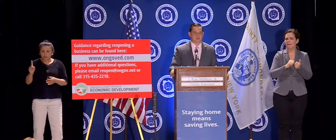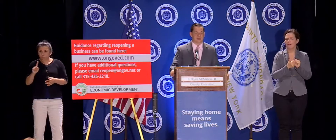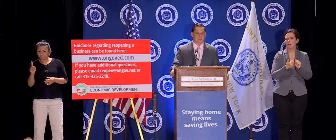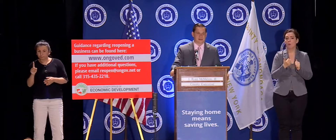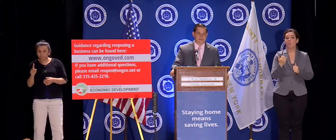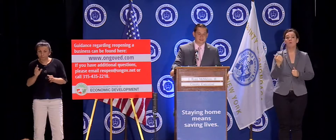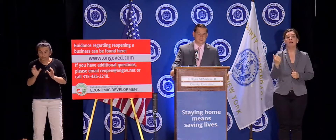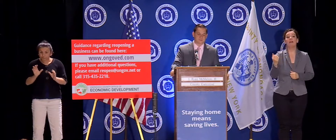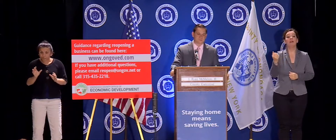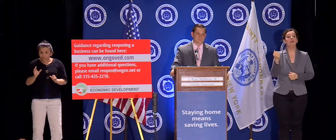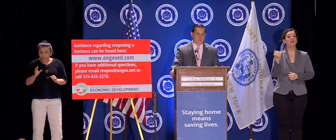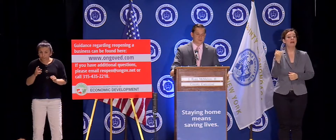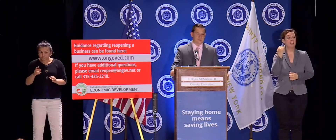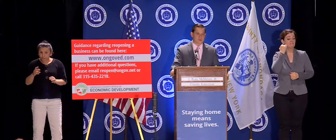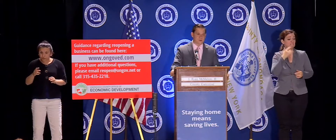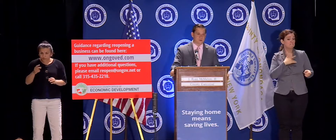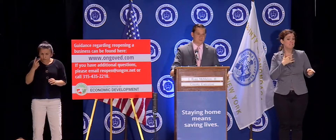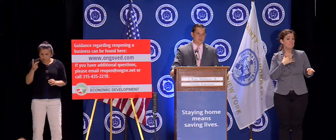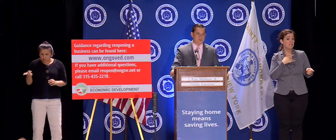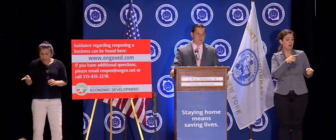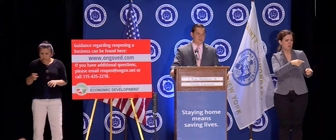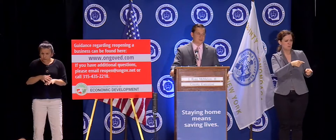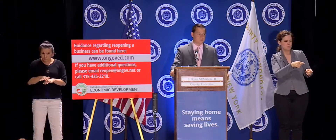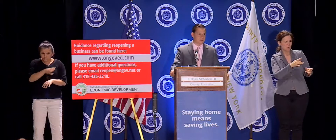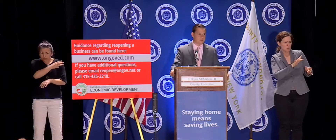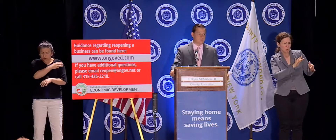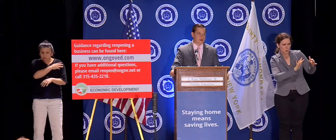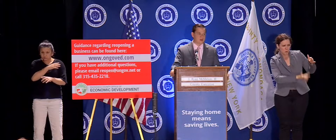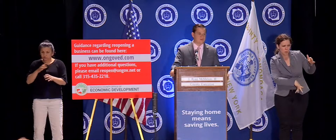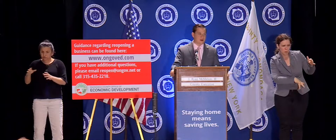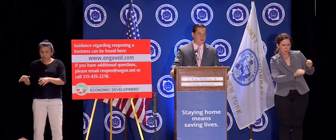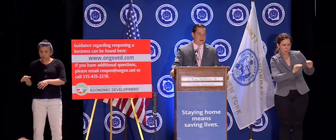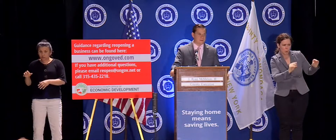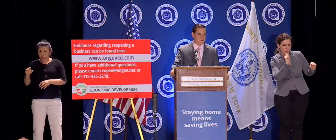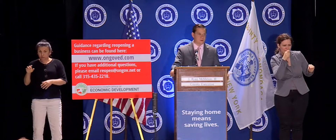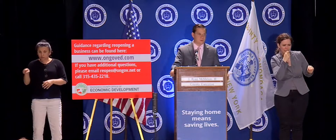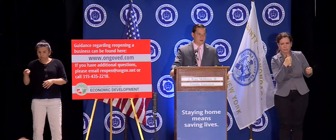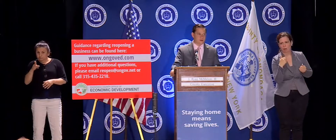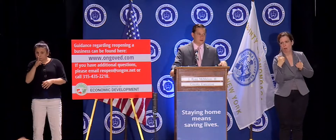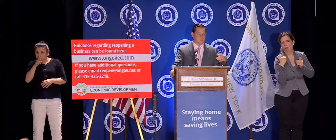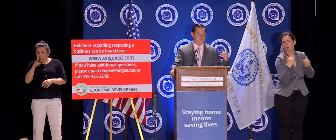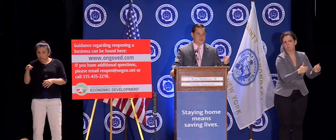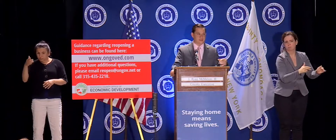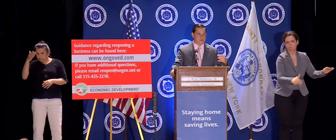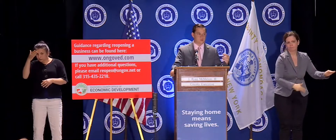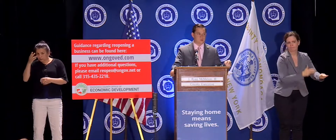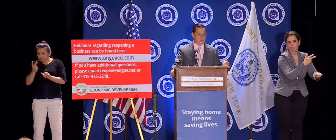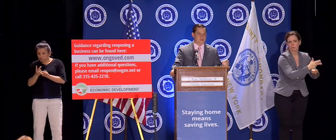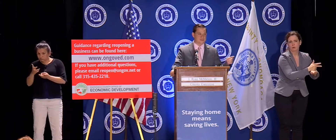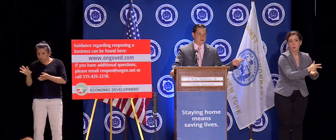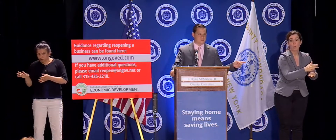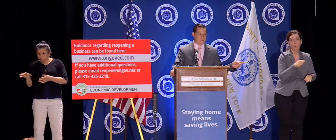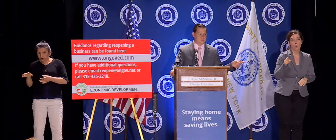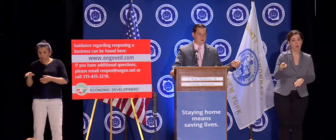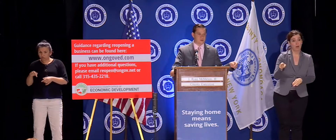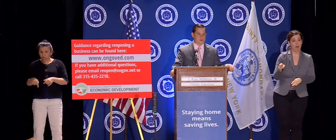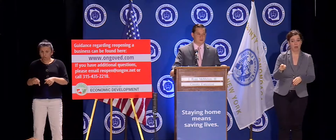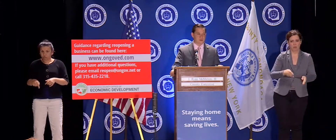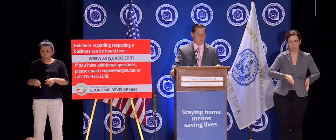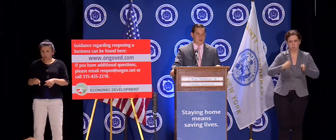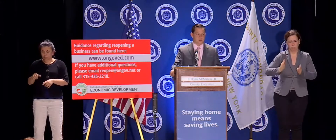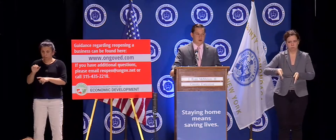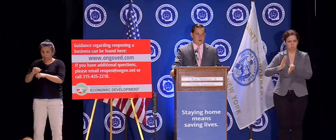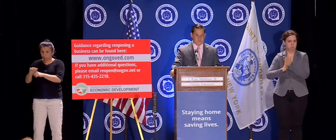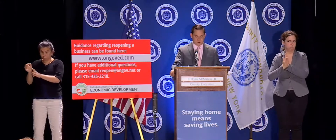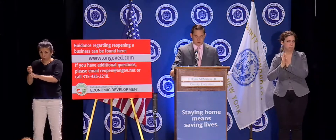of asymptomatic testing in some of the buildings in the community, we've kind of found that a little bit with today's results and yesterday's